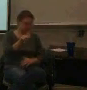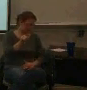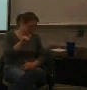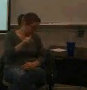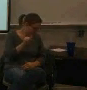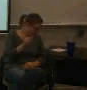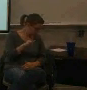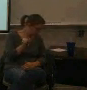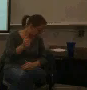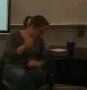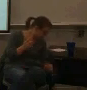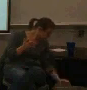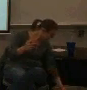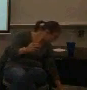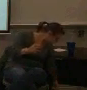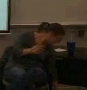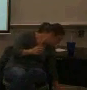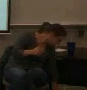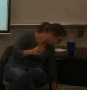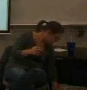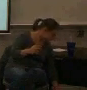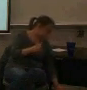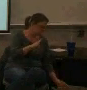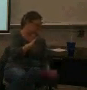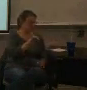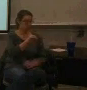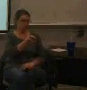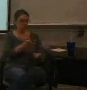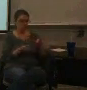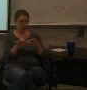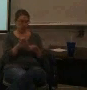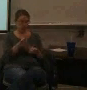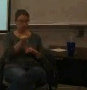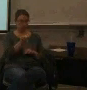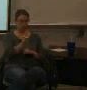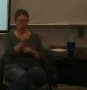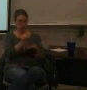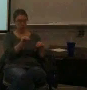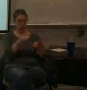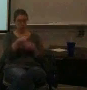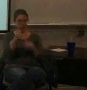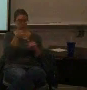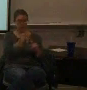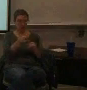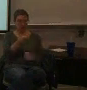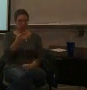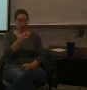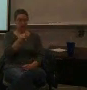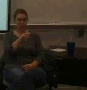of it all, biochemical basis, and then we'll move into the individual habitats themselves.